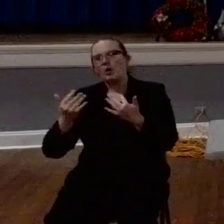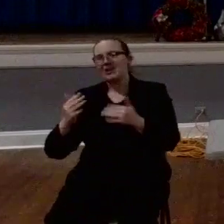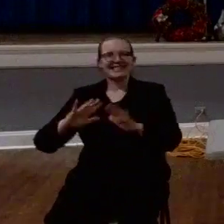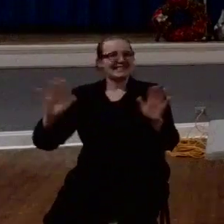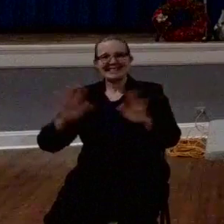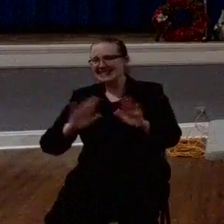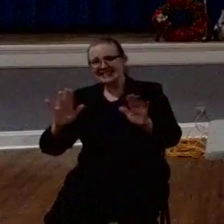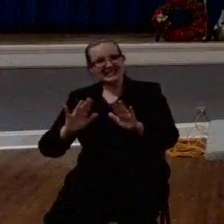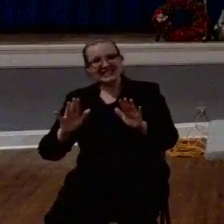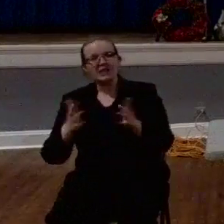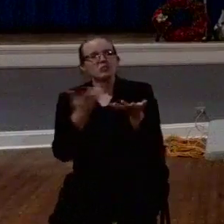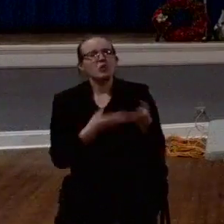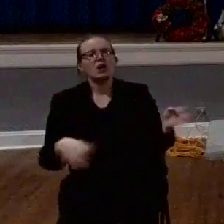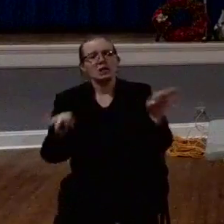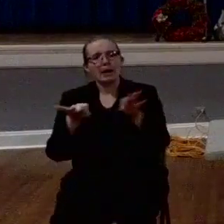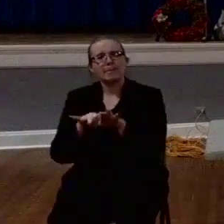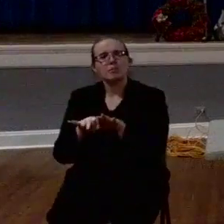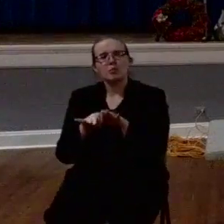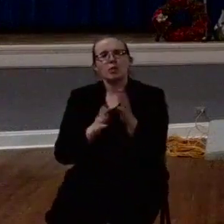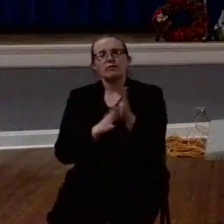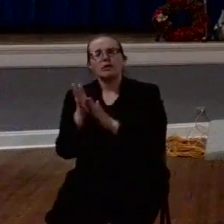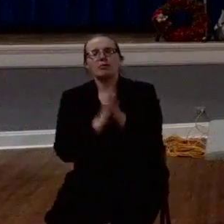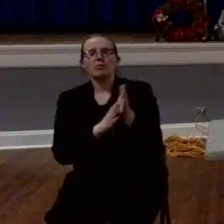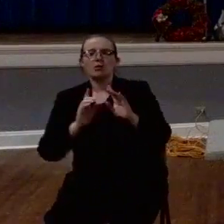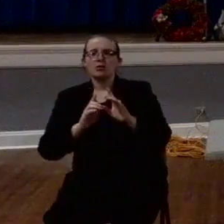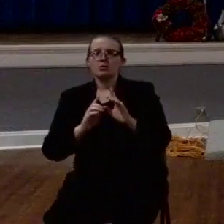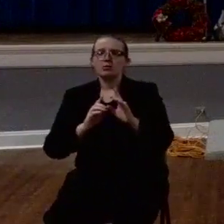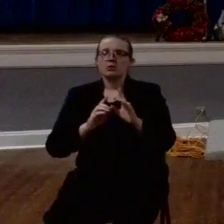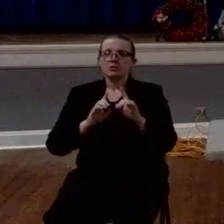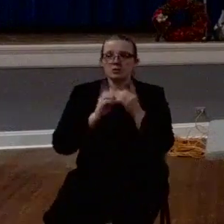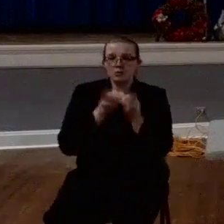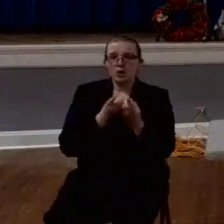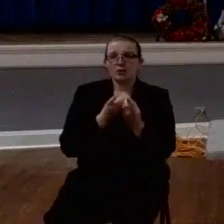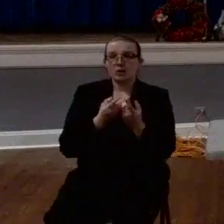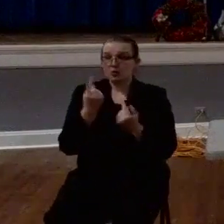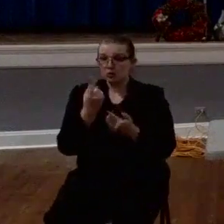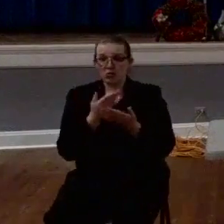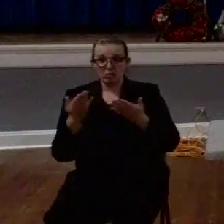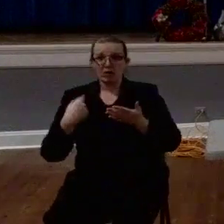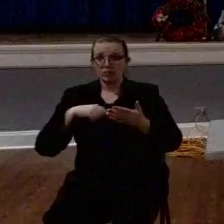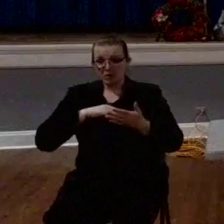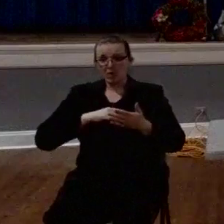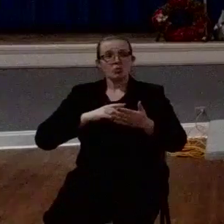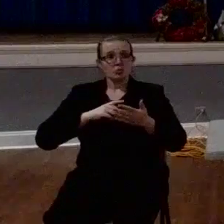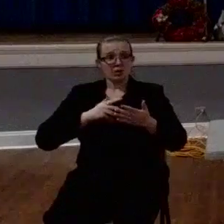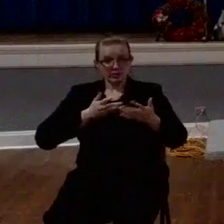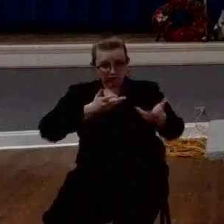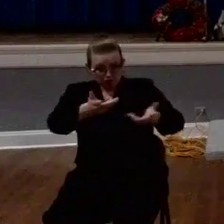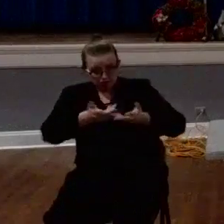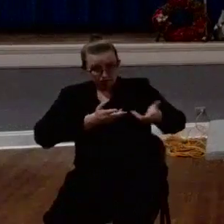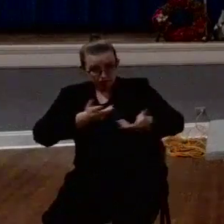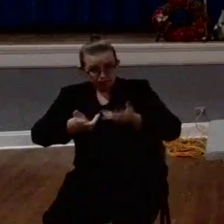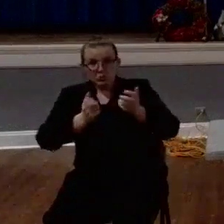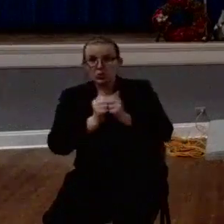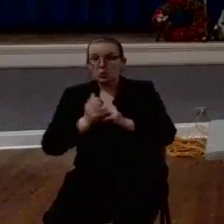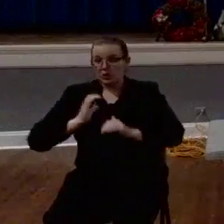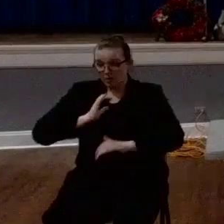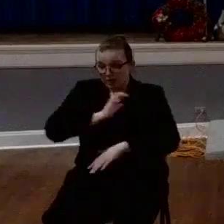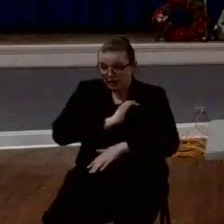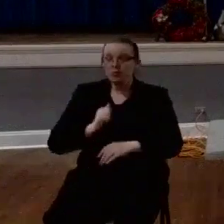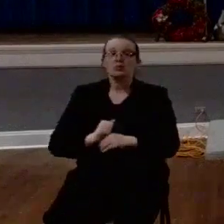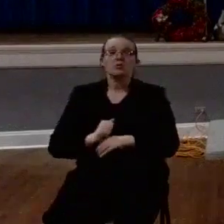that's important to the Parks Department. That's one of the things that we have communicated to council, city